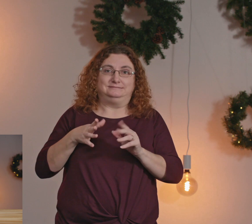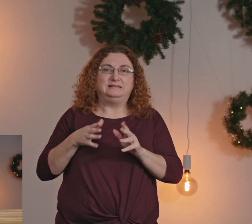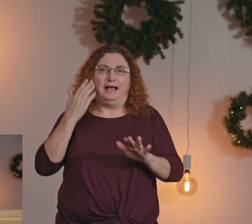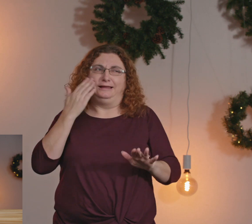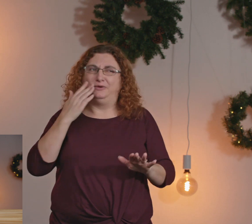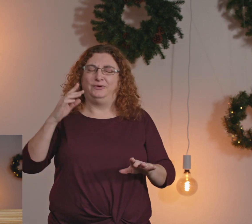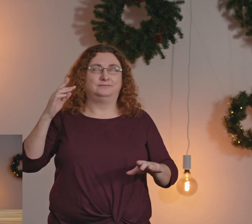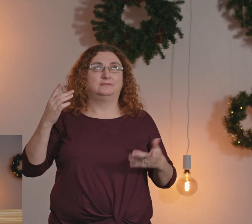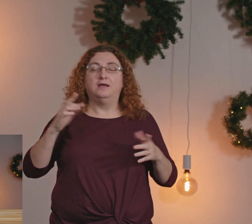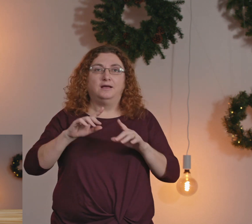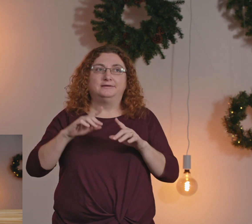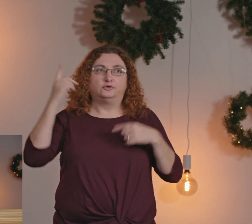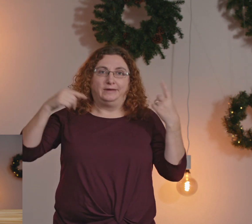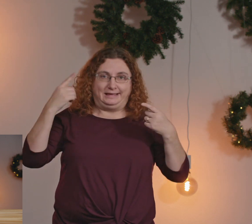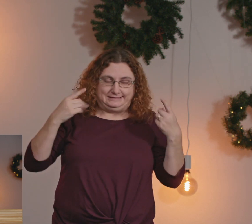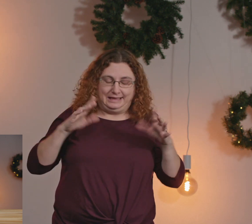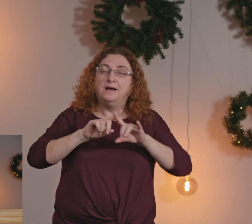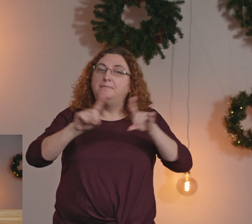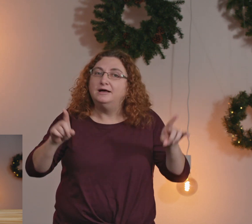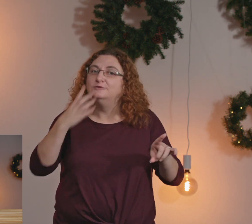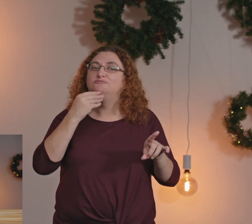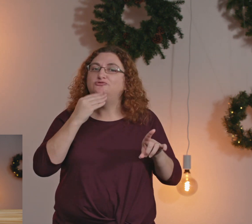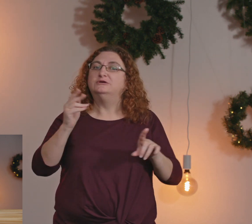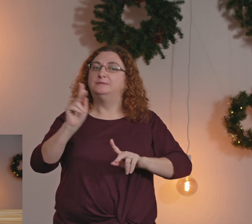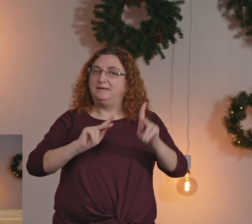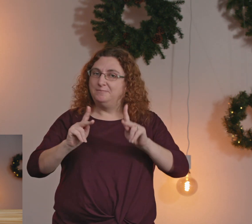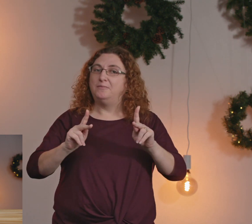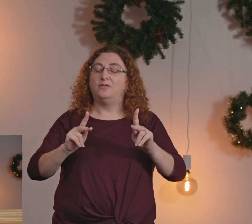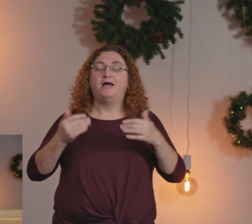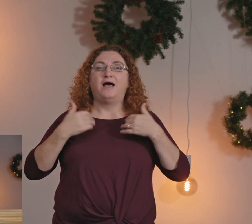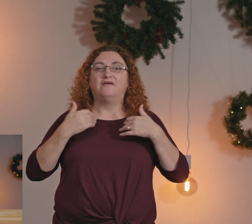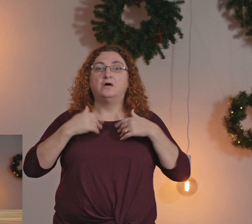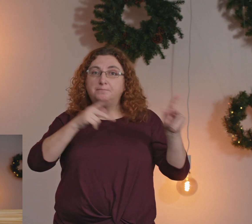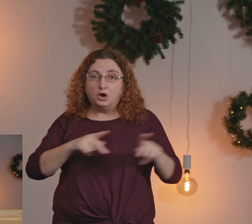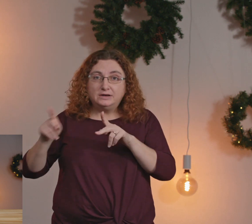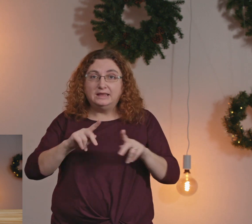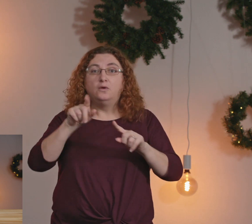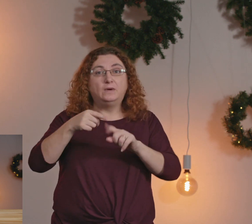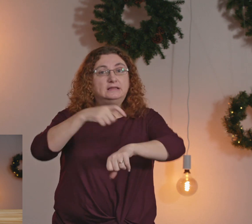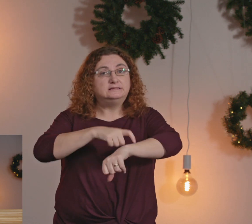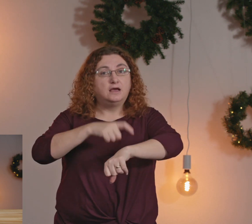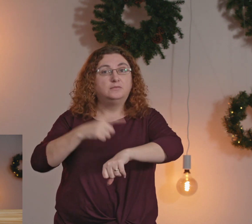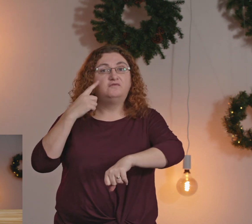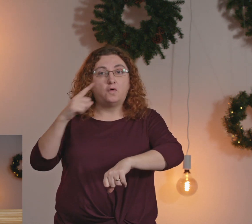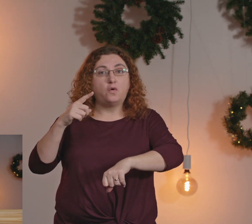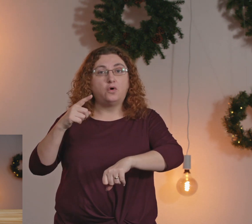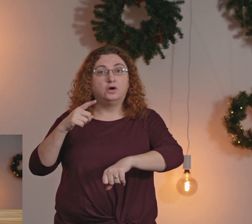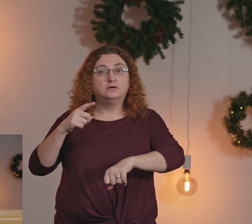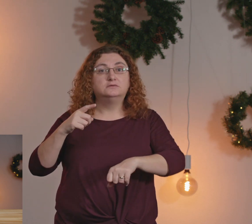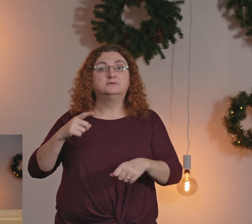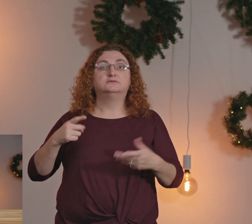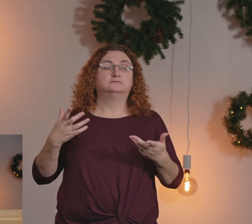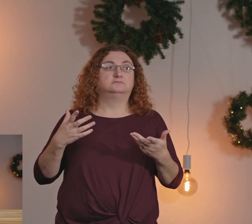sounds crazy, but it was a party, right? The Jewish people at Brists, they still do this today. But it was a party. You would invite your